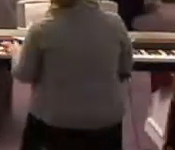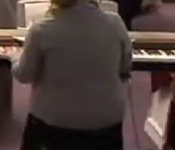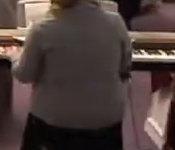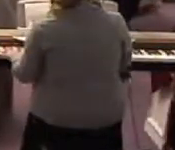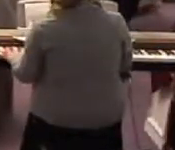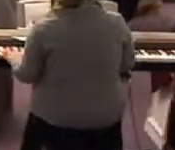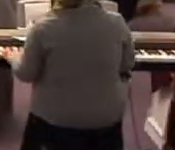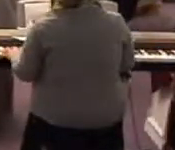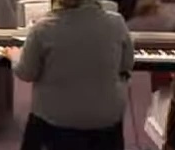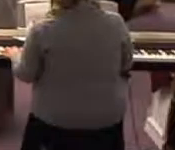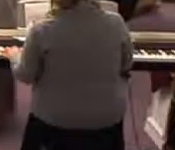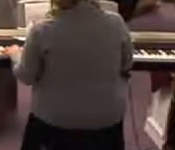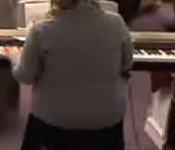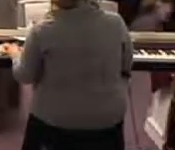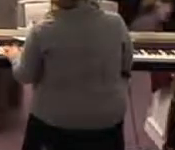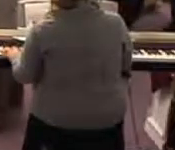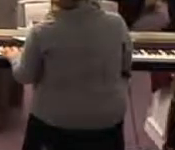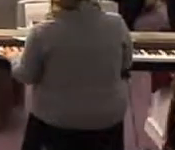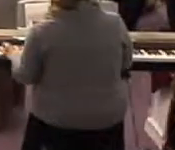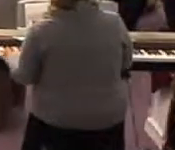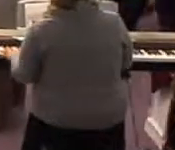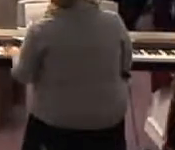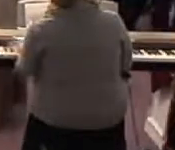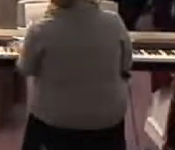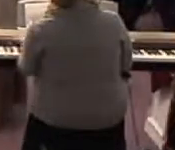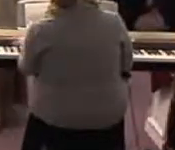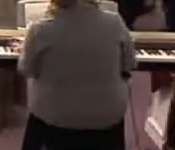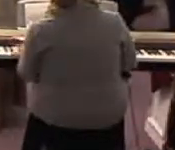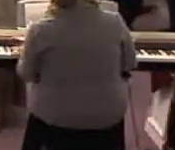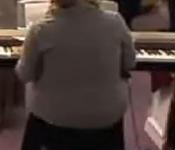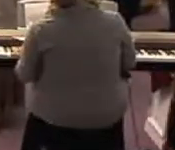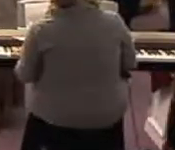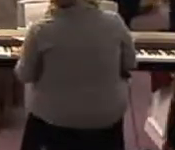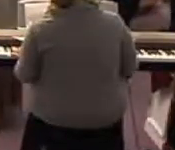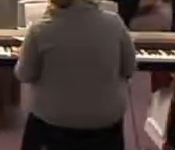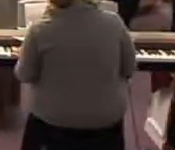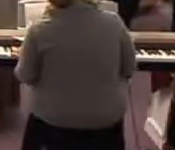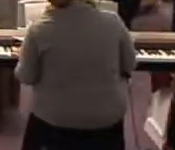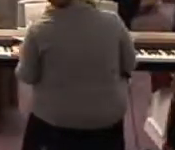what our hearts long for, to be